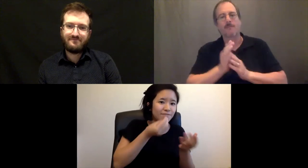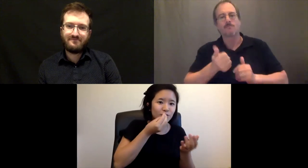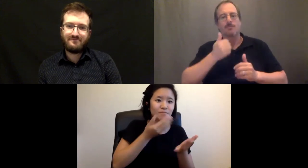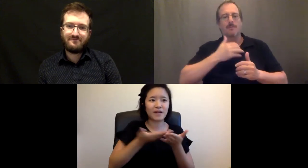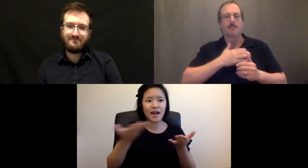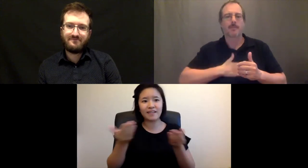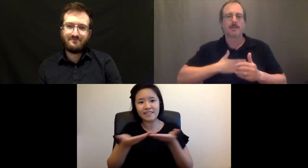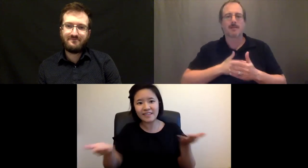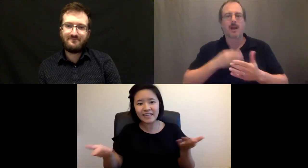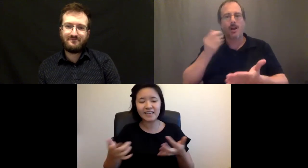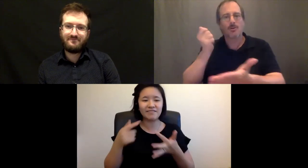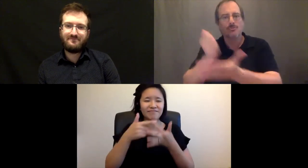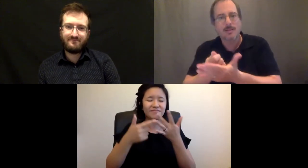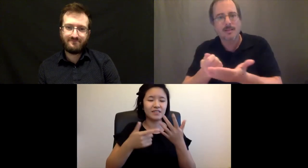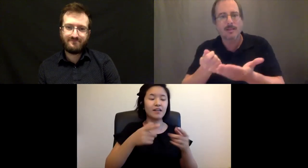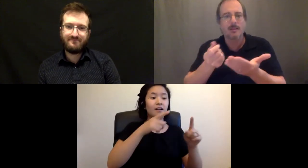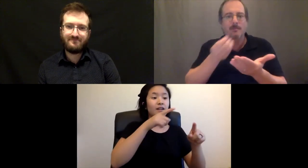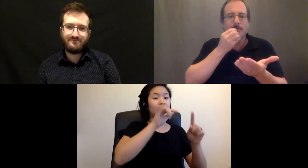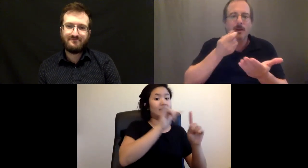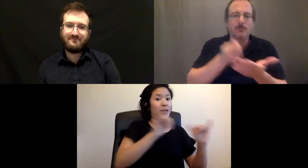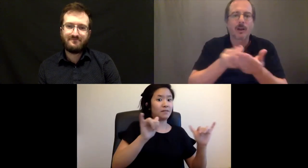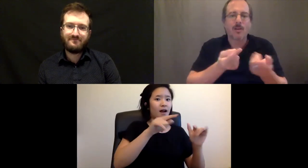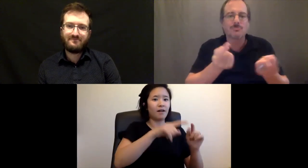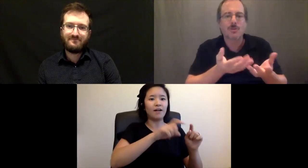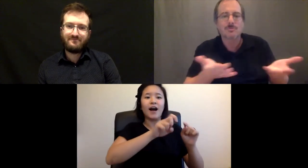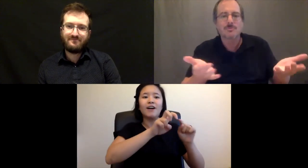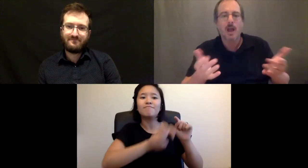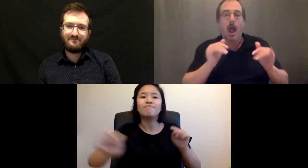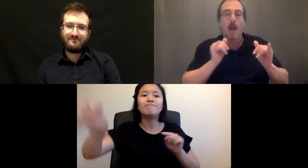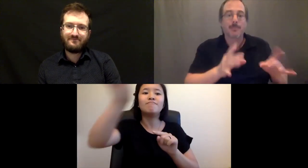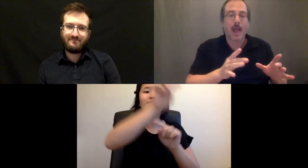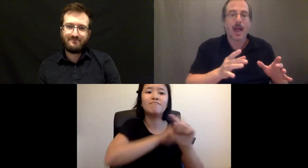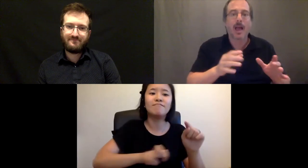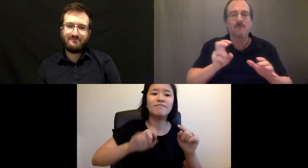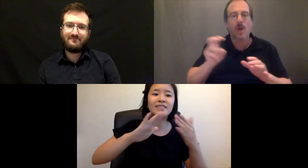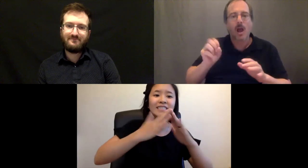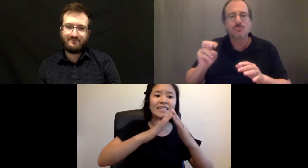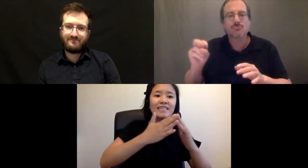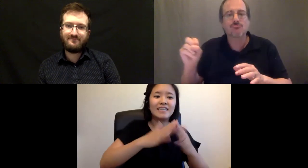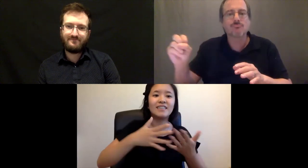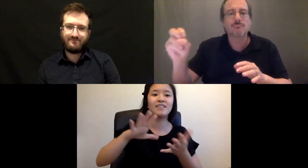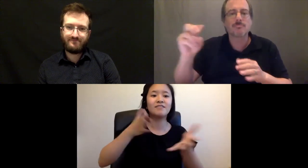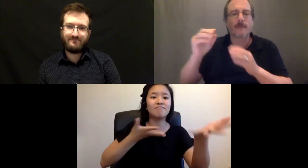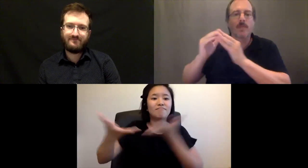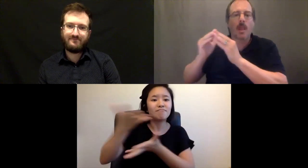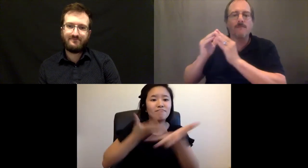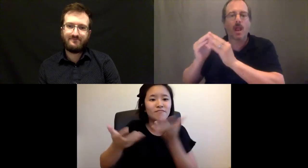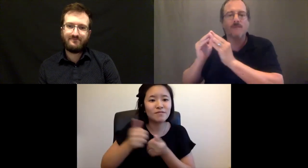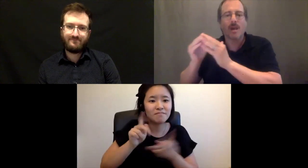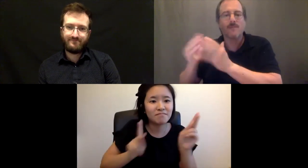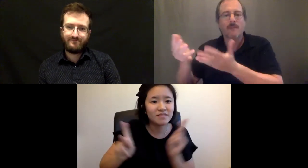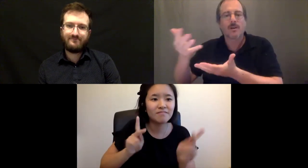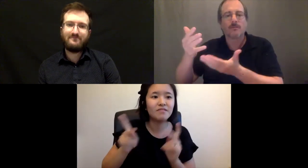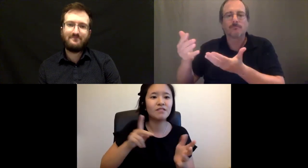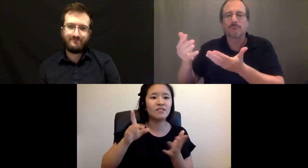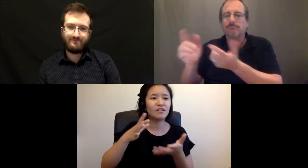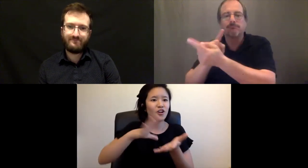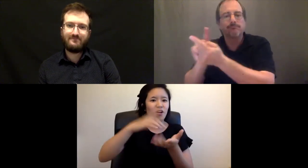cultural foods and how to purchase local goods. There's opportunities to travel among the cities